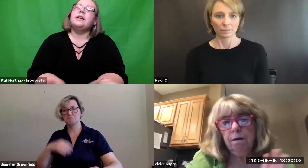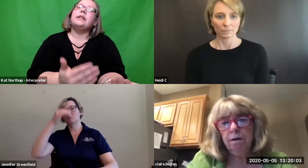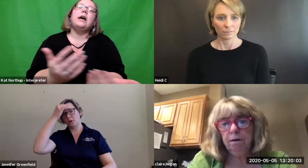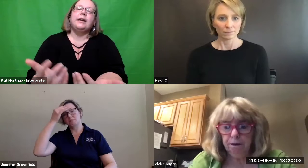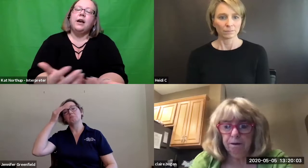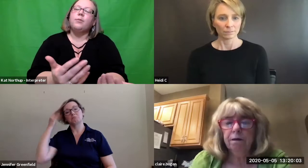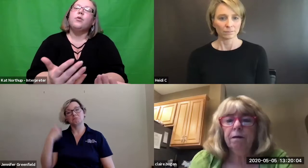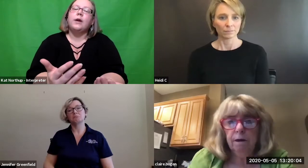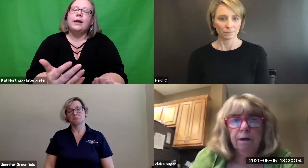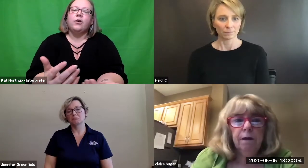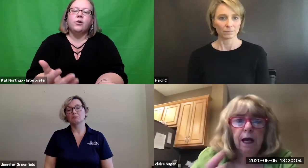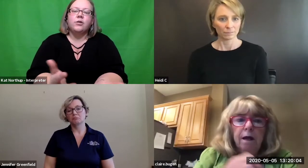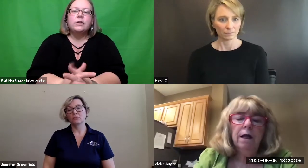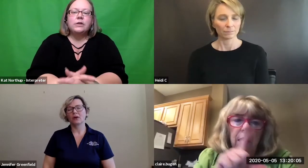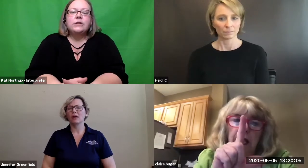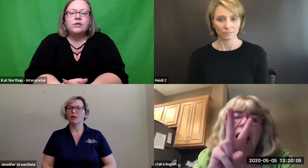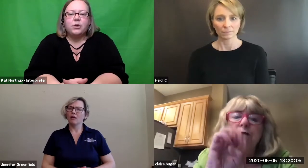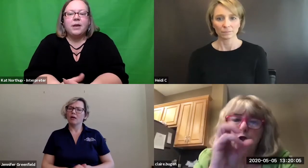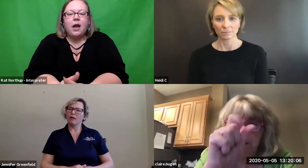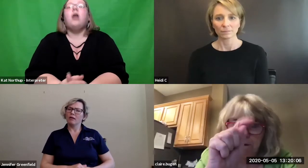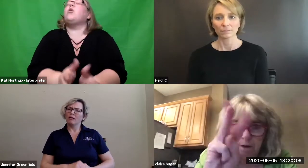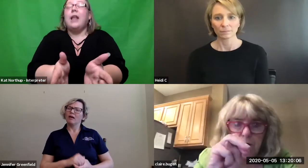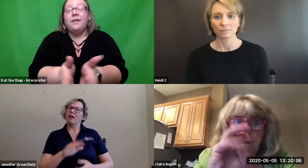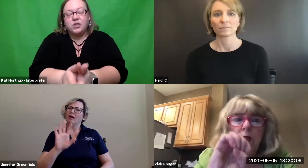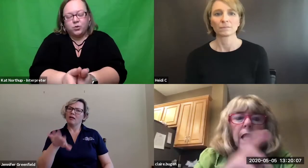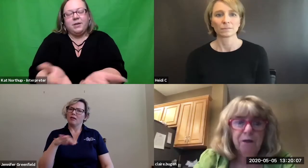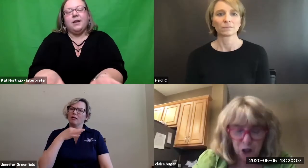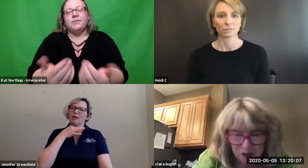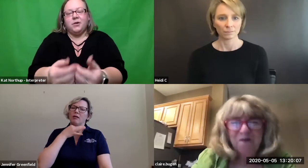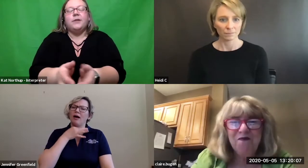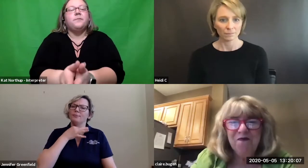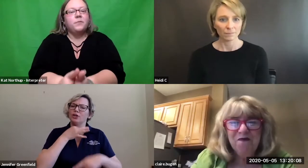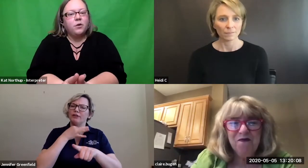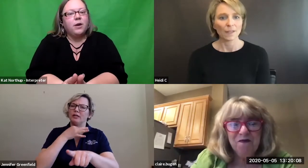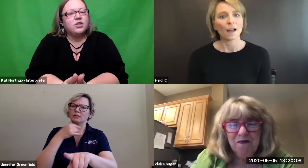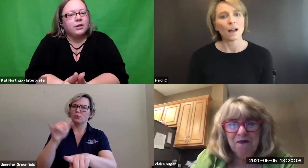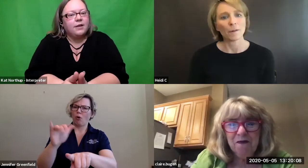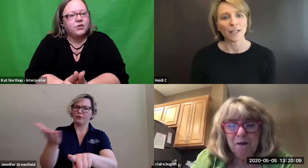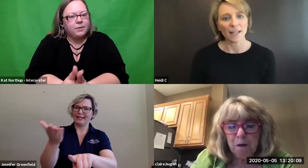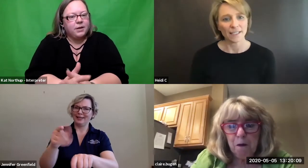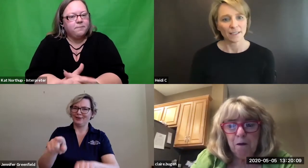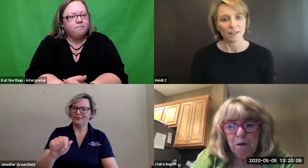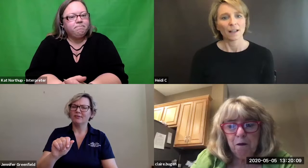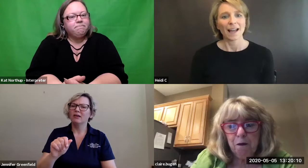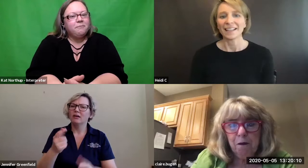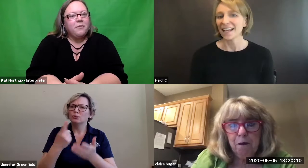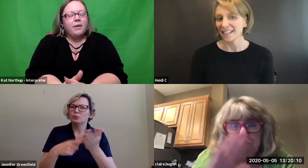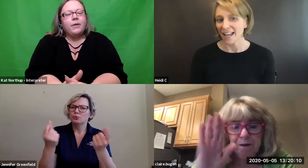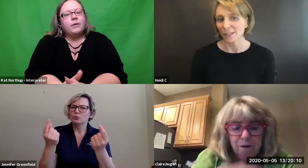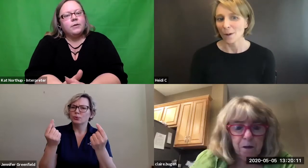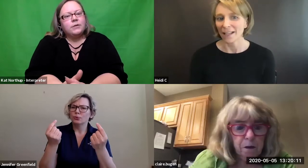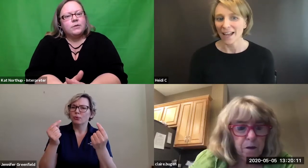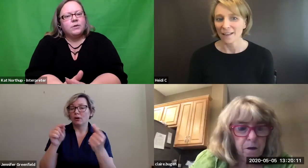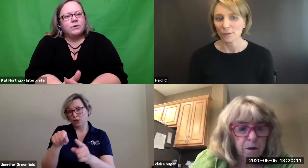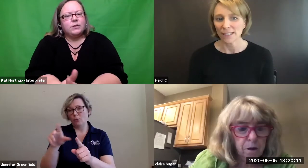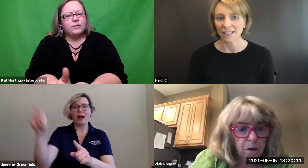sort of inline kind of parade or streaming, live streaming. I'm sorry, correction, live streaming. I'd like to ask,